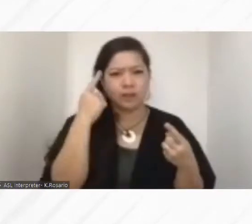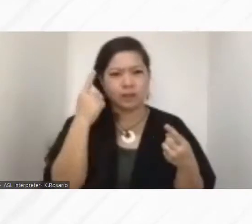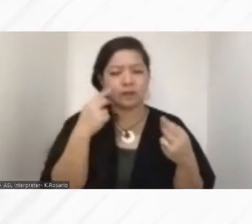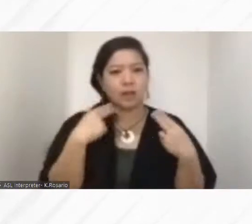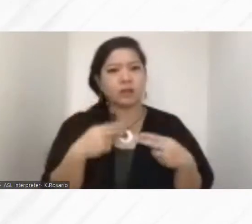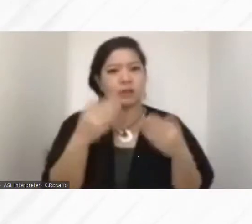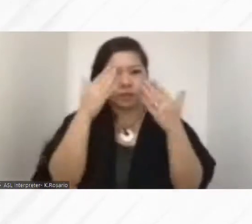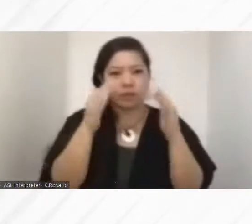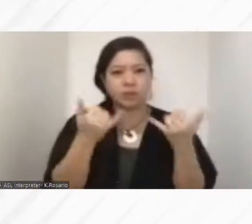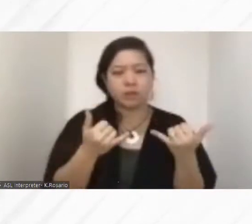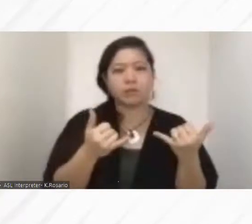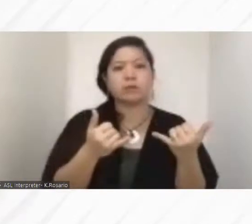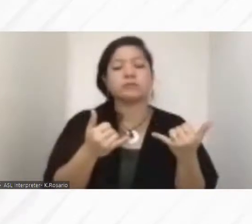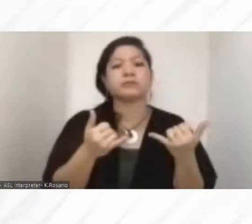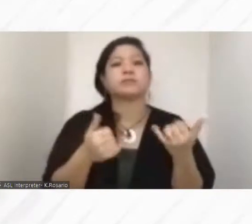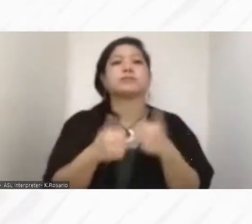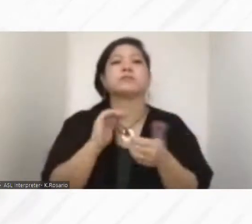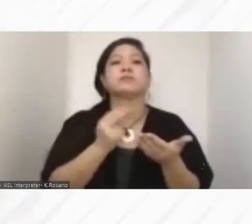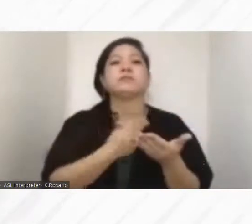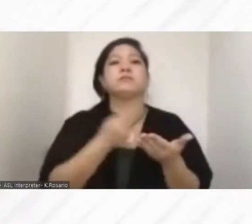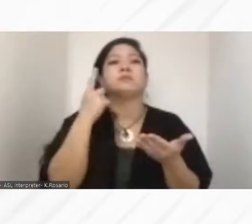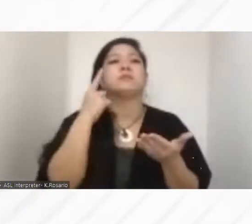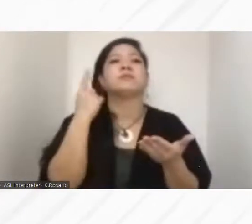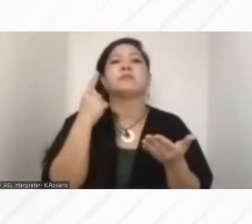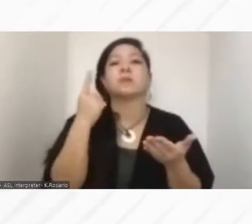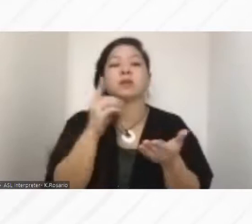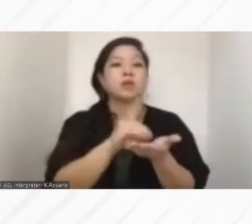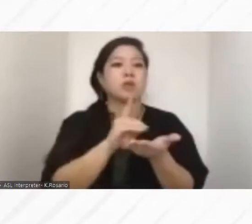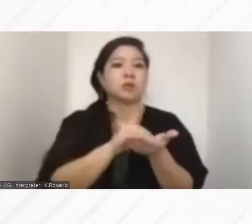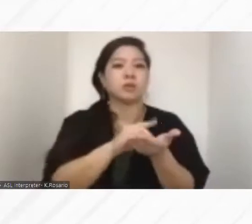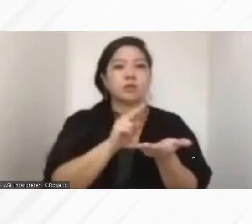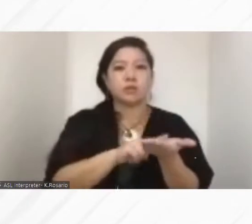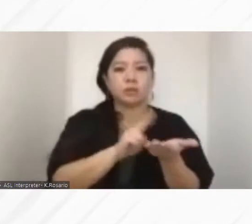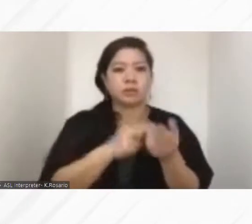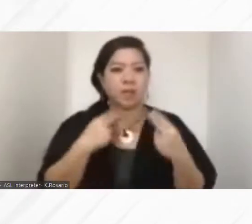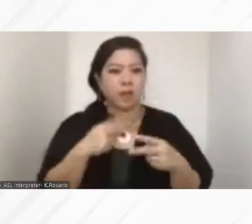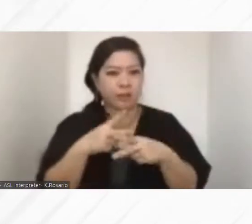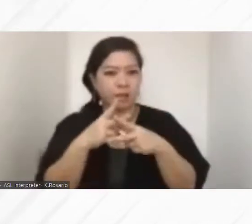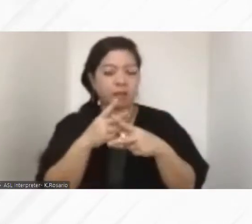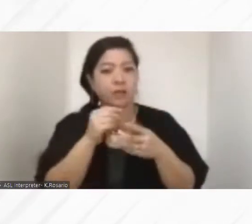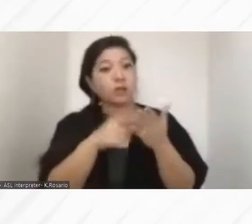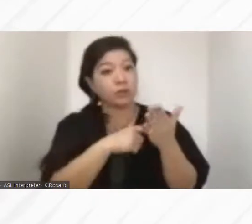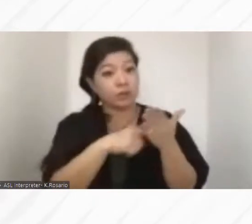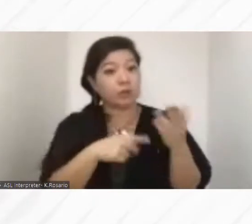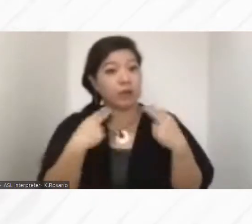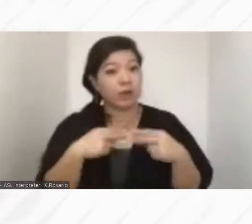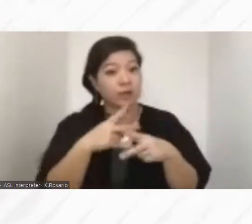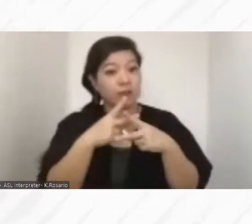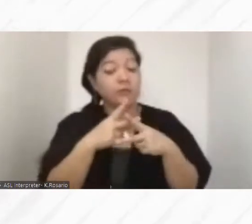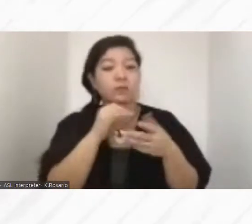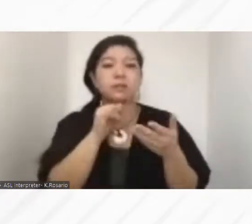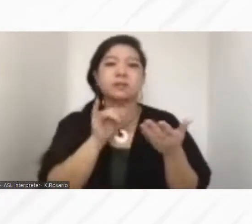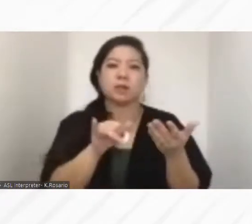this pandemic, most of us think of doctors, nurses, hospitals, and healthcare. And as critical as healthcare is